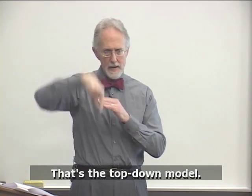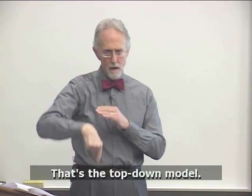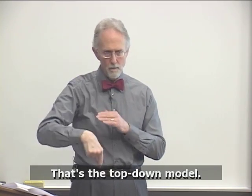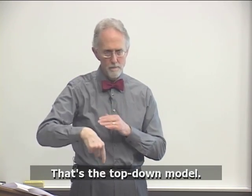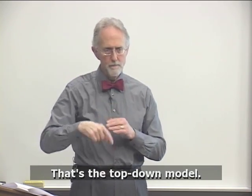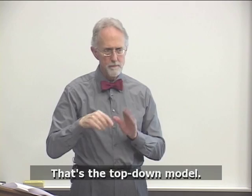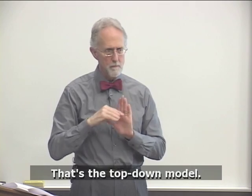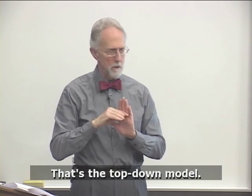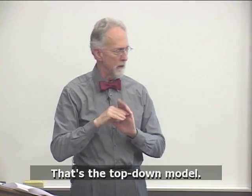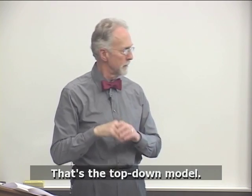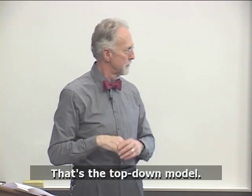top-down model.